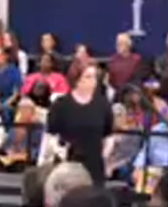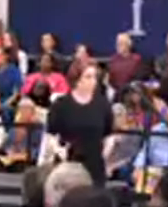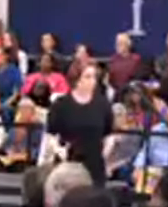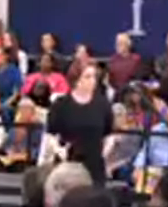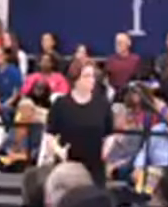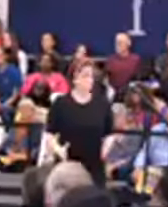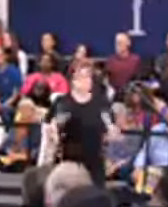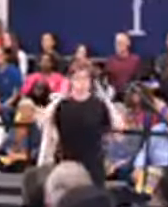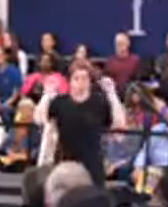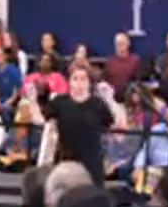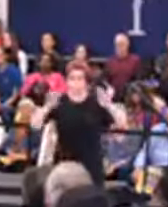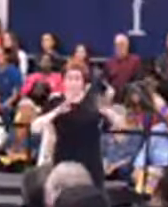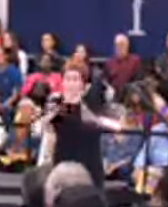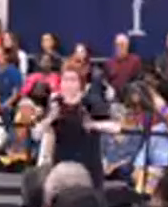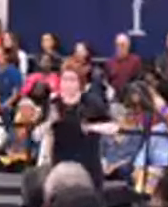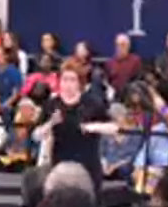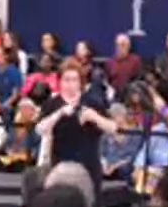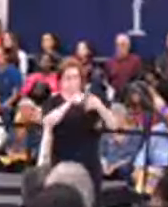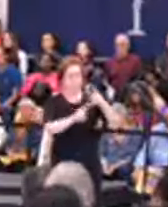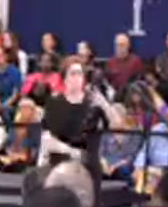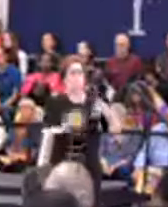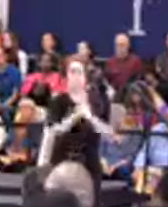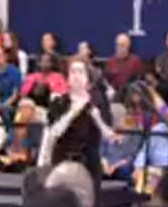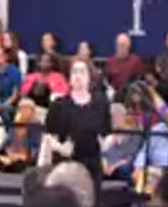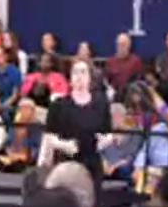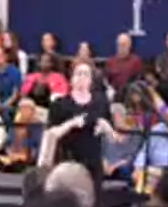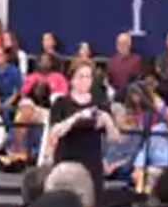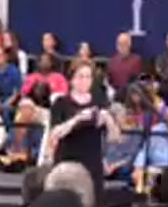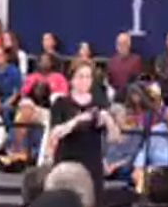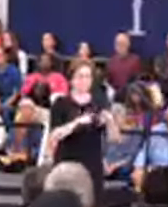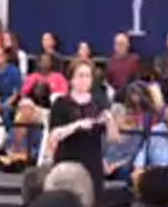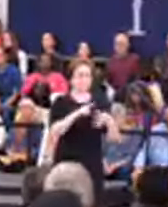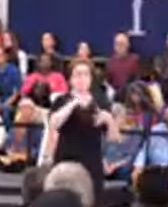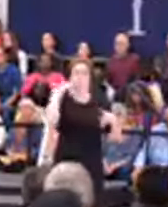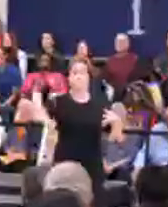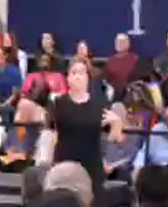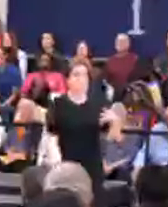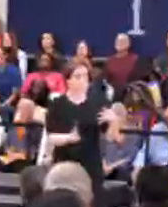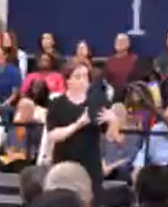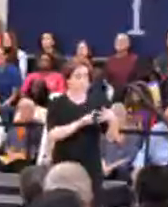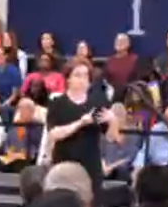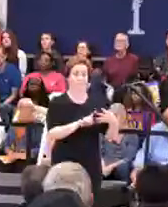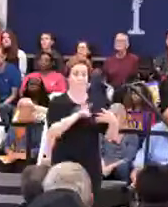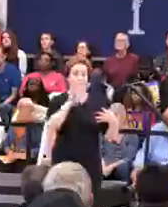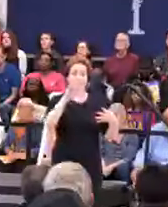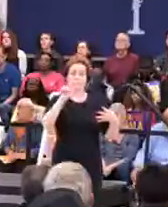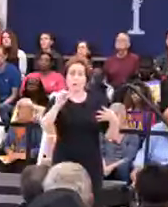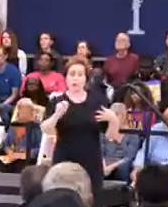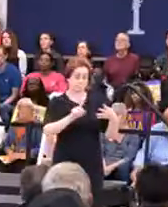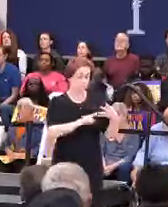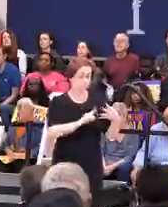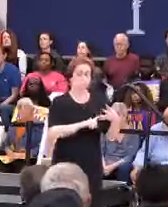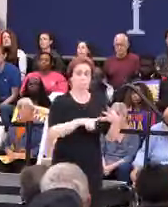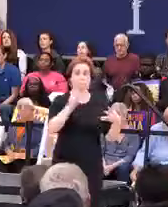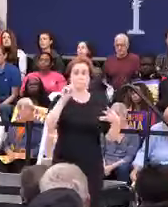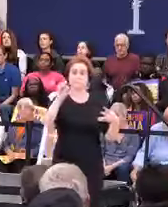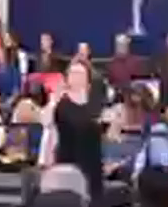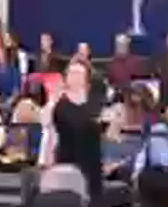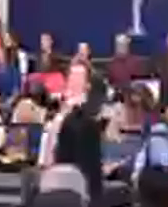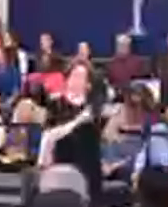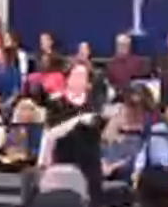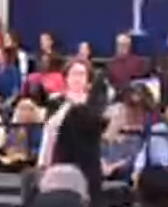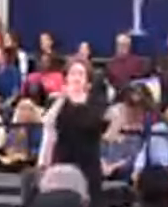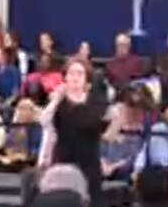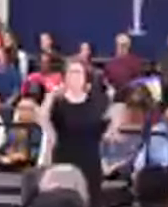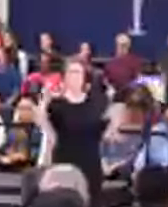with what he just did as it relates to Syria. Russia, Iran, Syria,